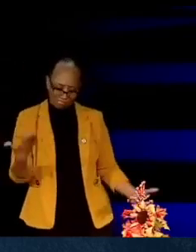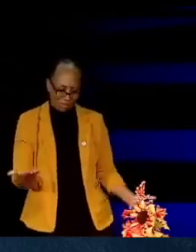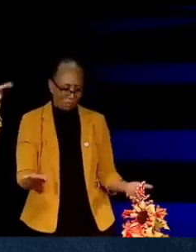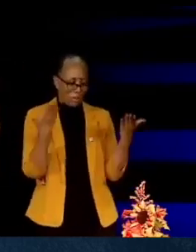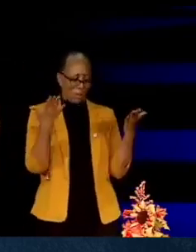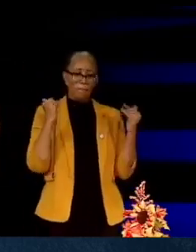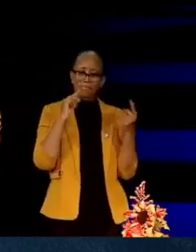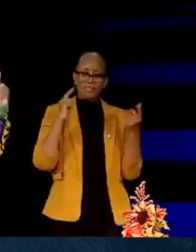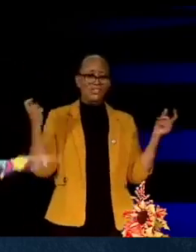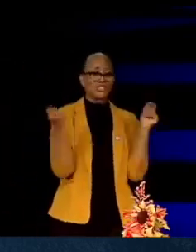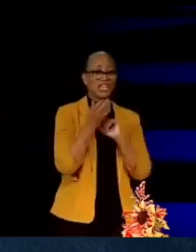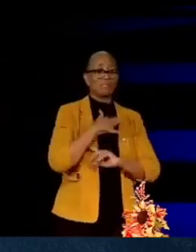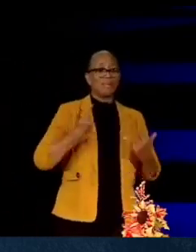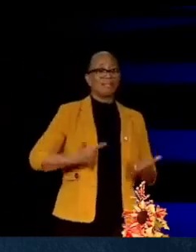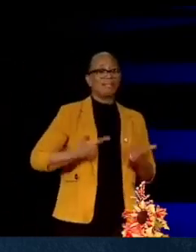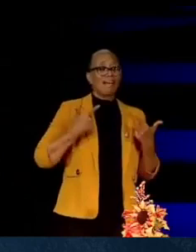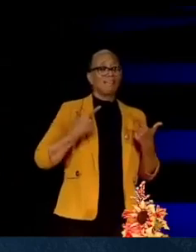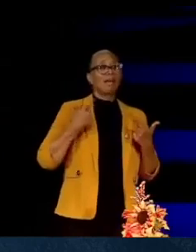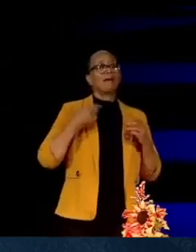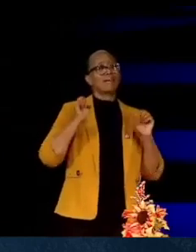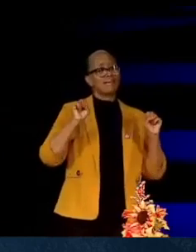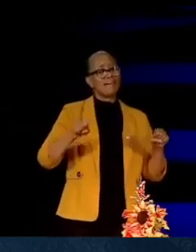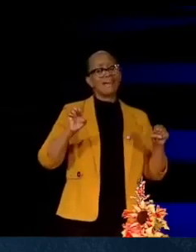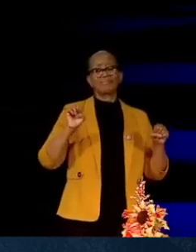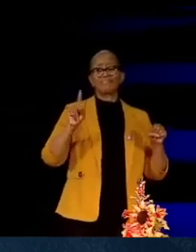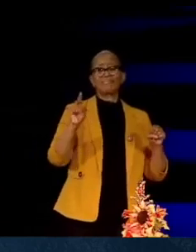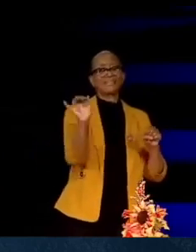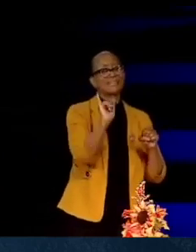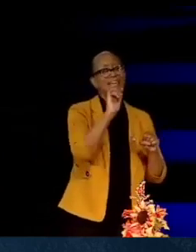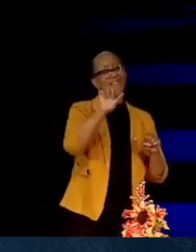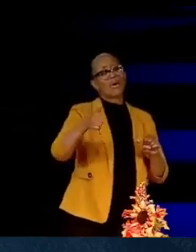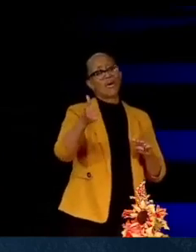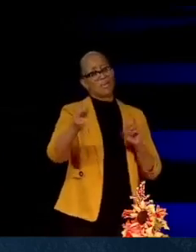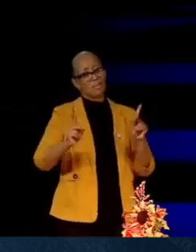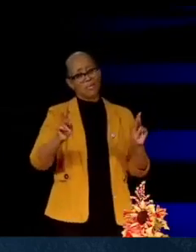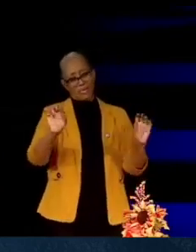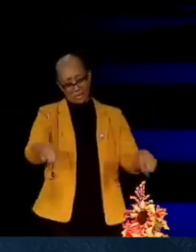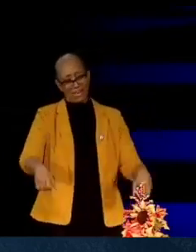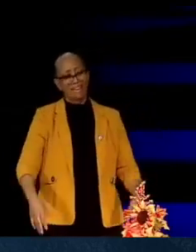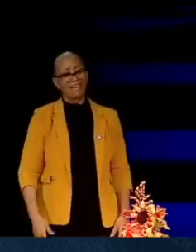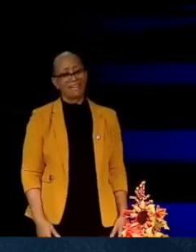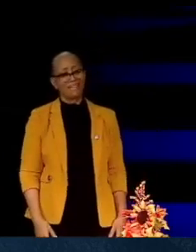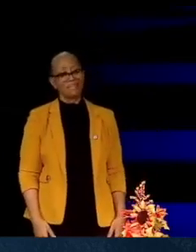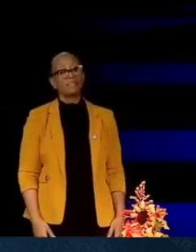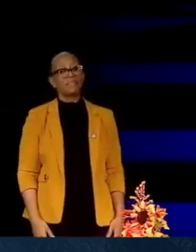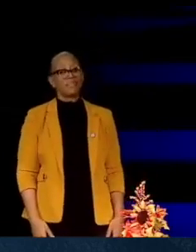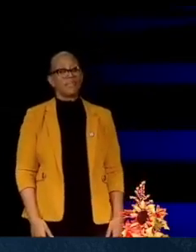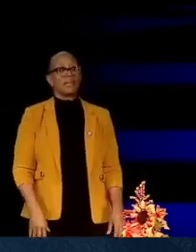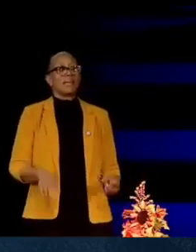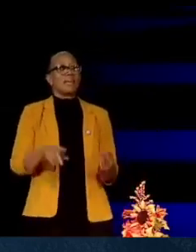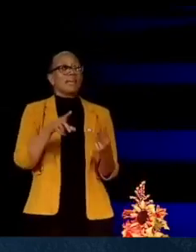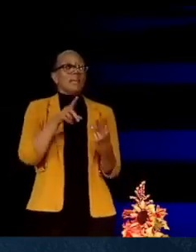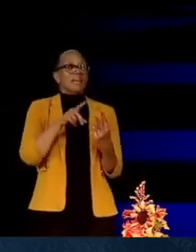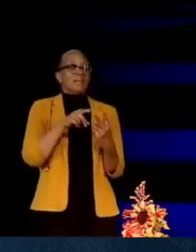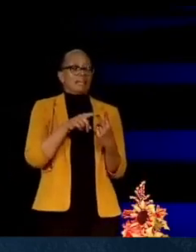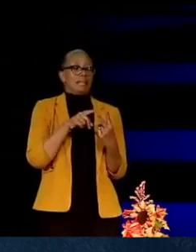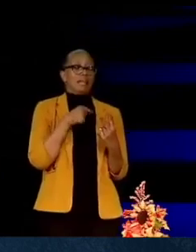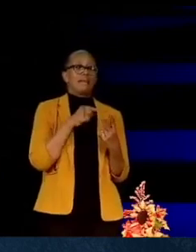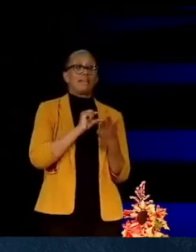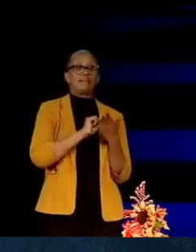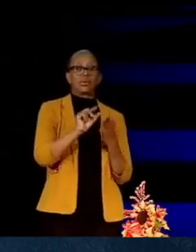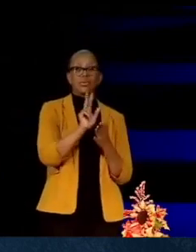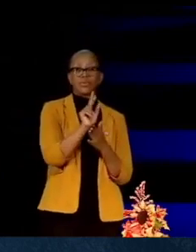if they waver, they're able to come back in the name of Jesus. Then it says in the